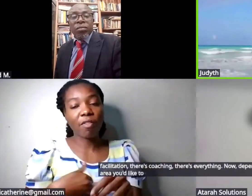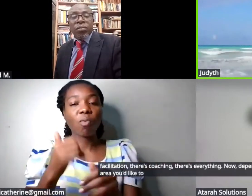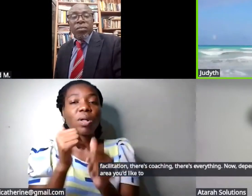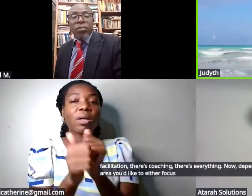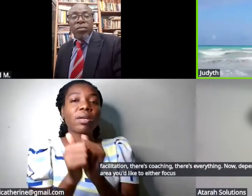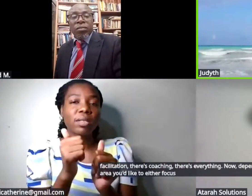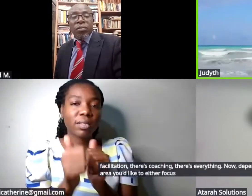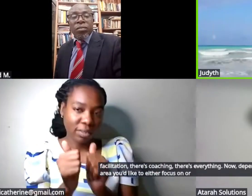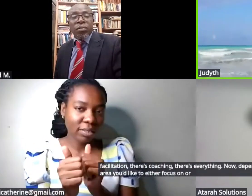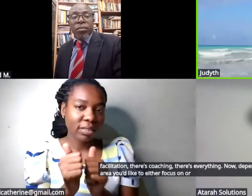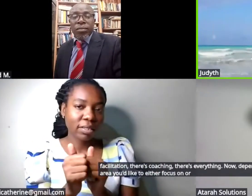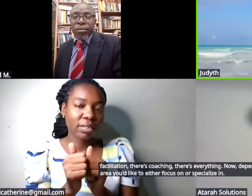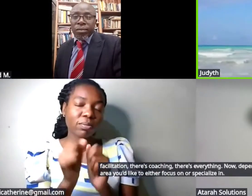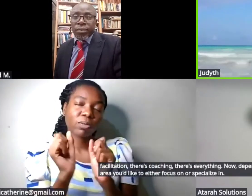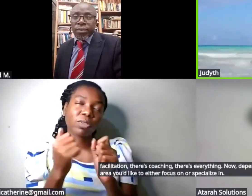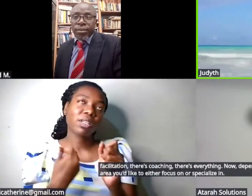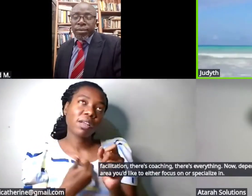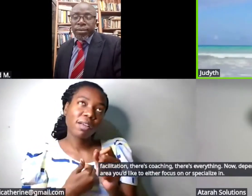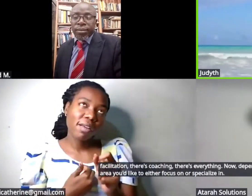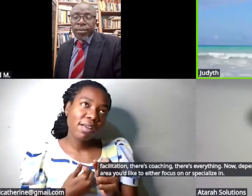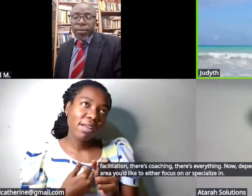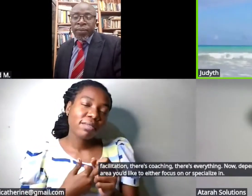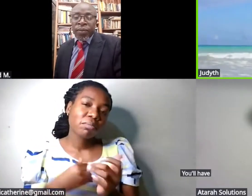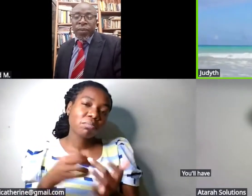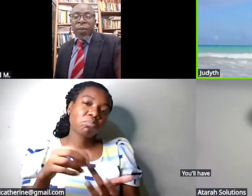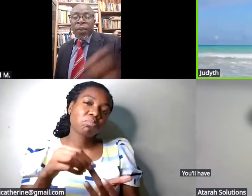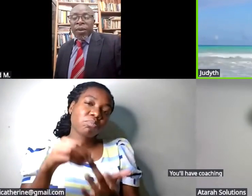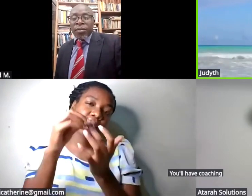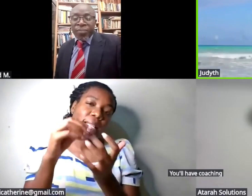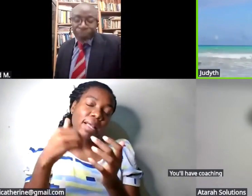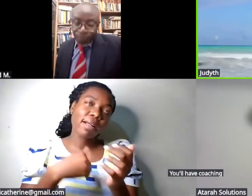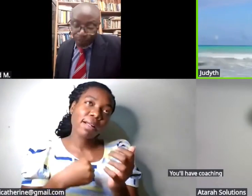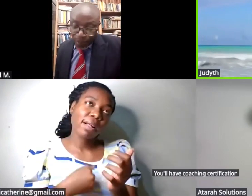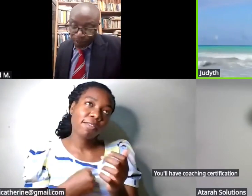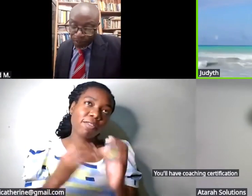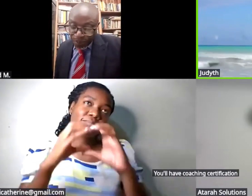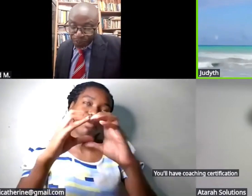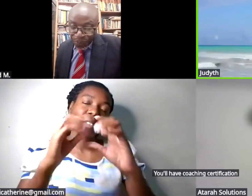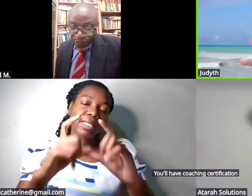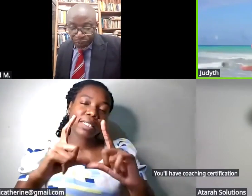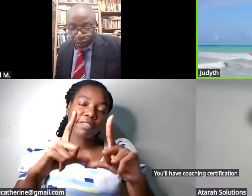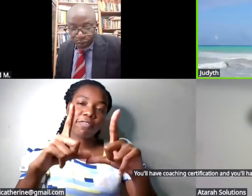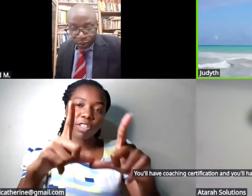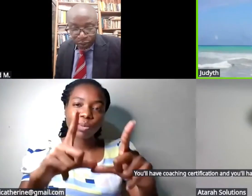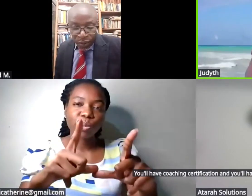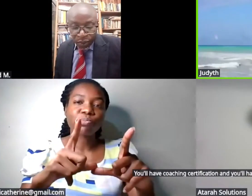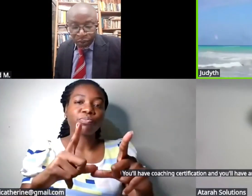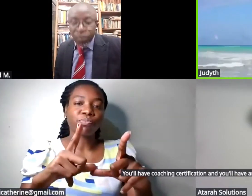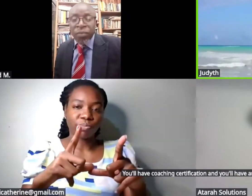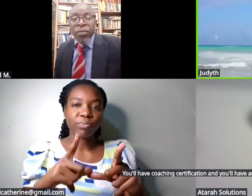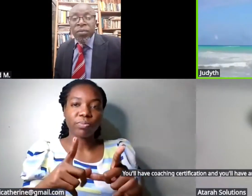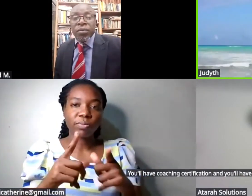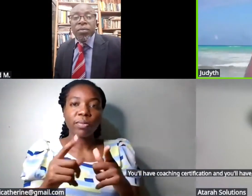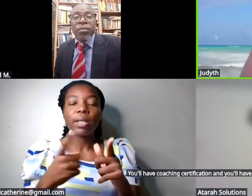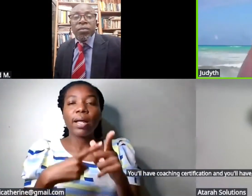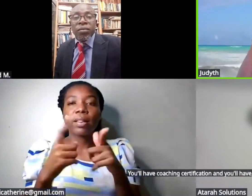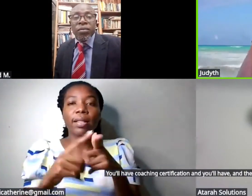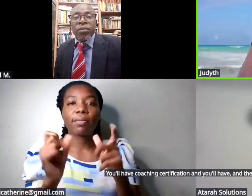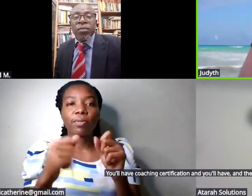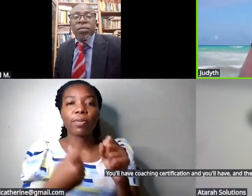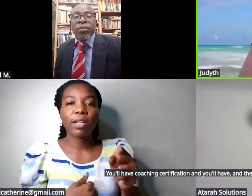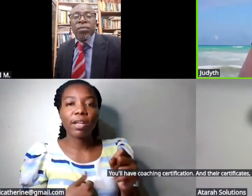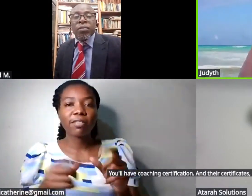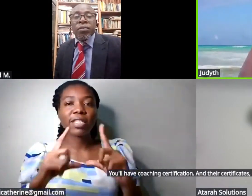or specialize in, you'll have coaching certification, you'll have, and there are certificates, there are diplomas,